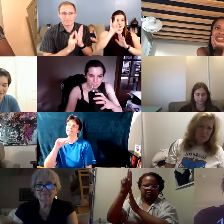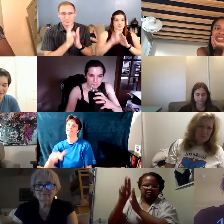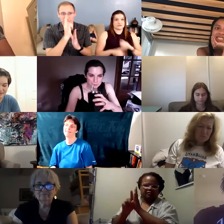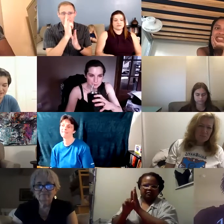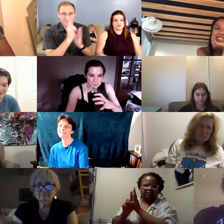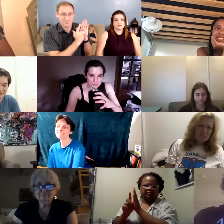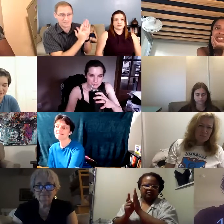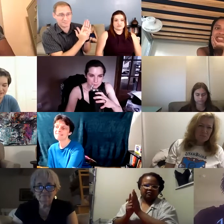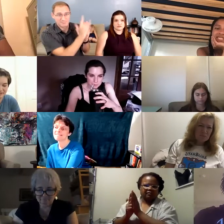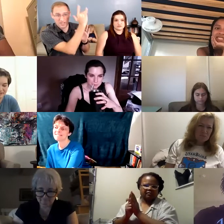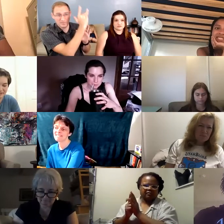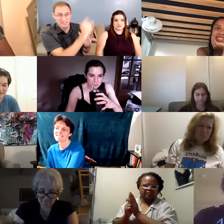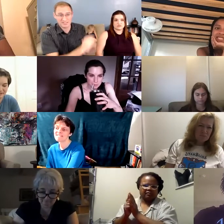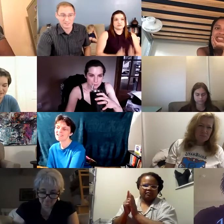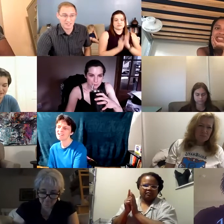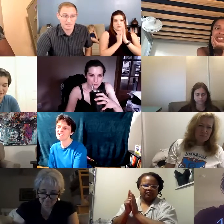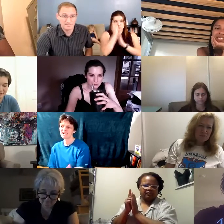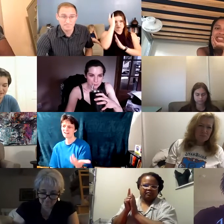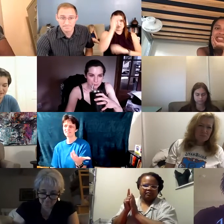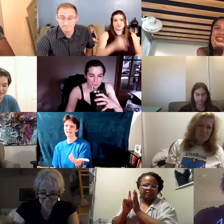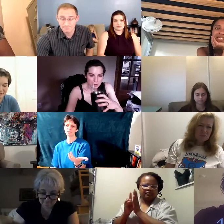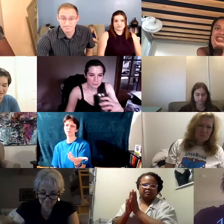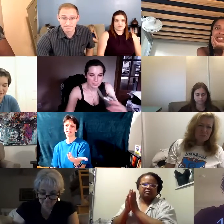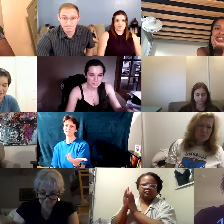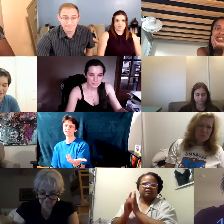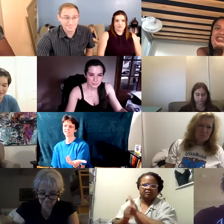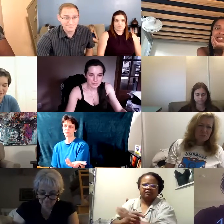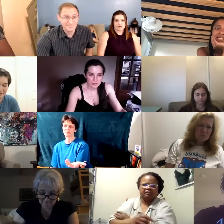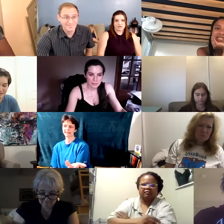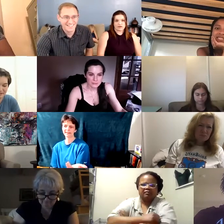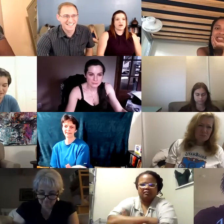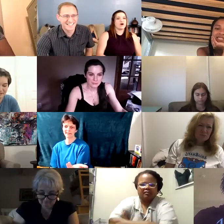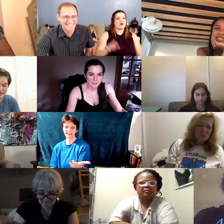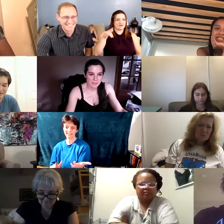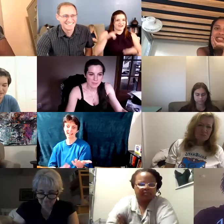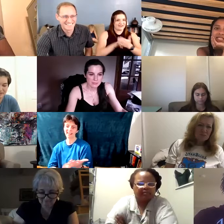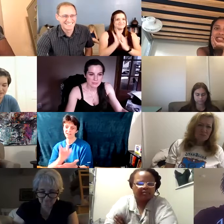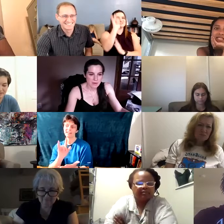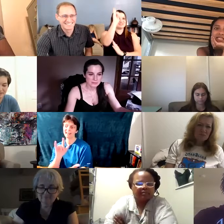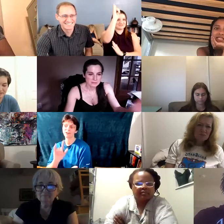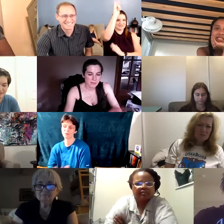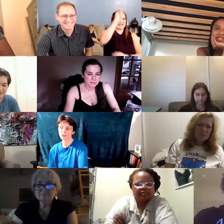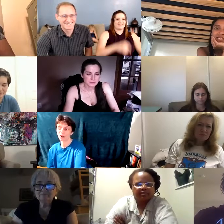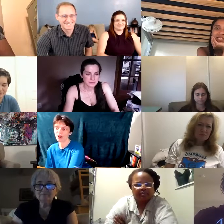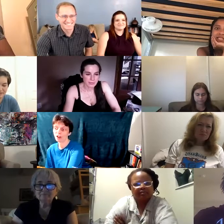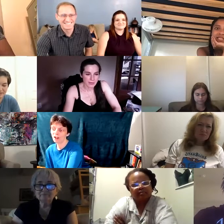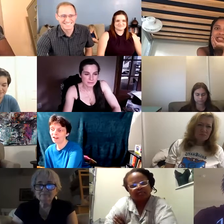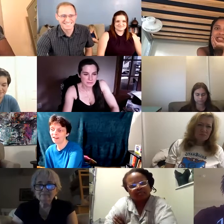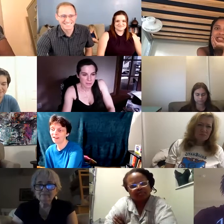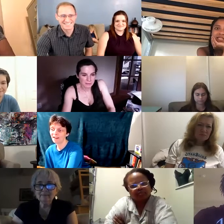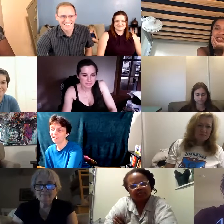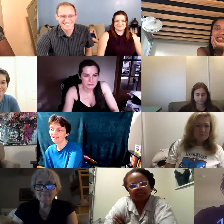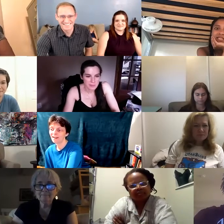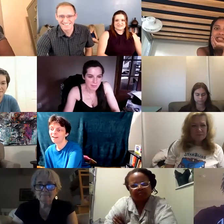handshake, rocket. or just airplane straight up. It was like Blue Angels or something. Oh yeah. So They then do vertical.